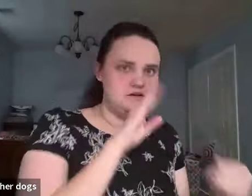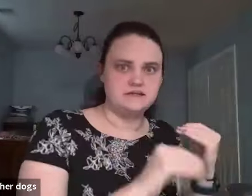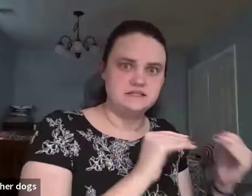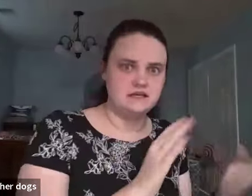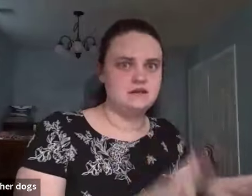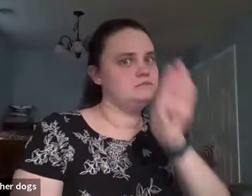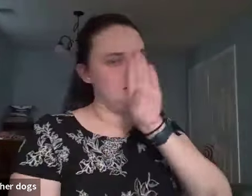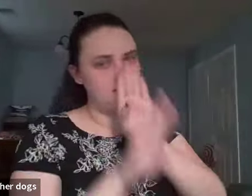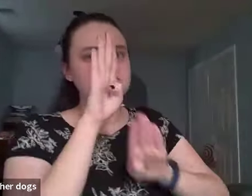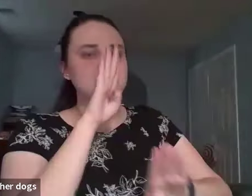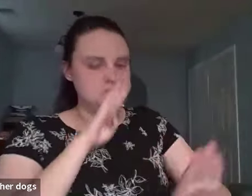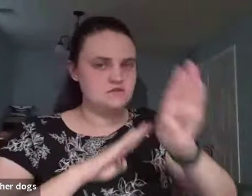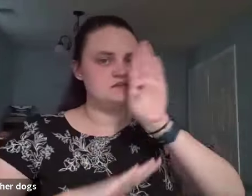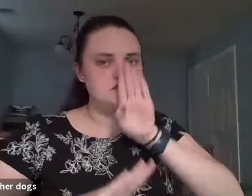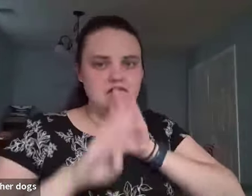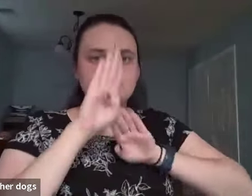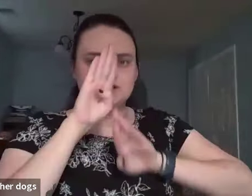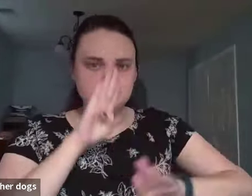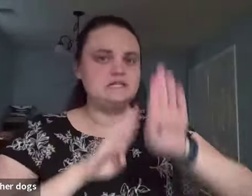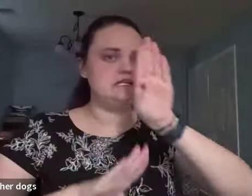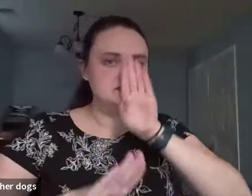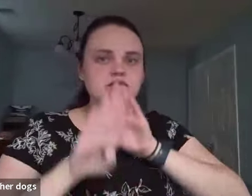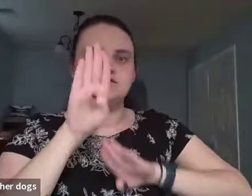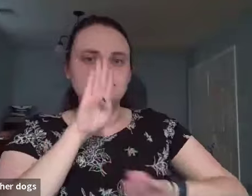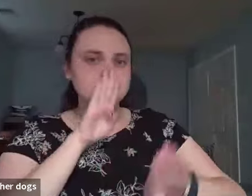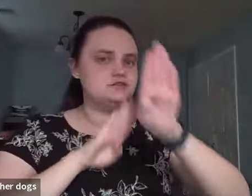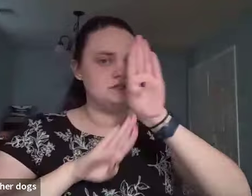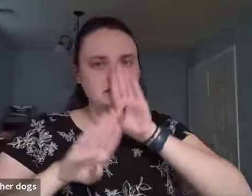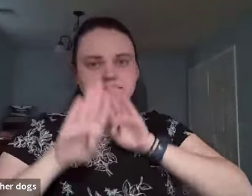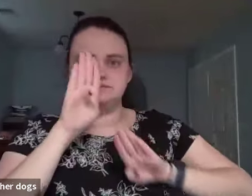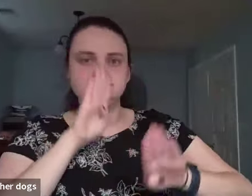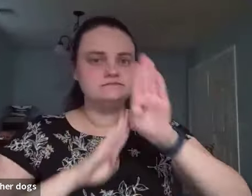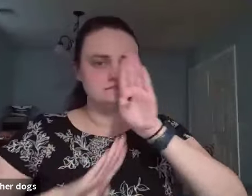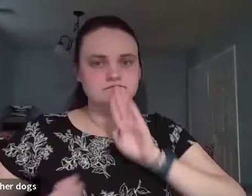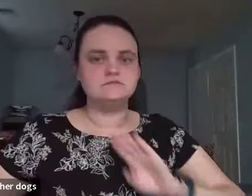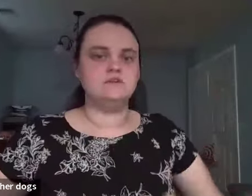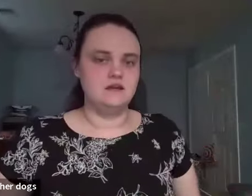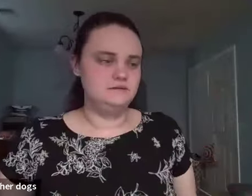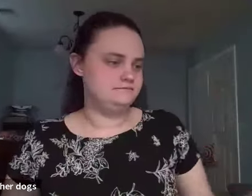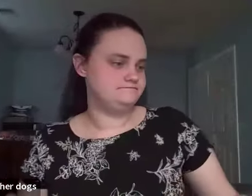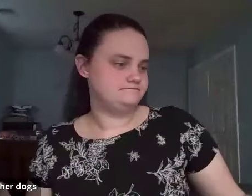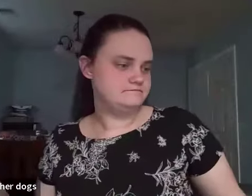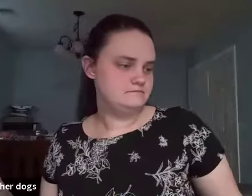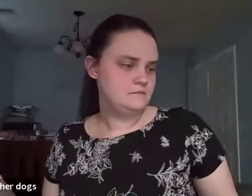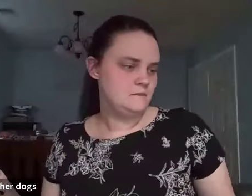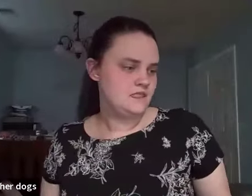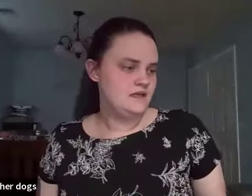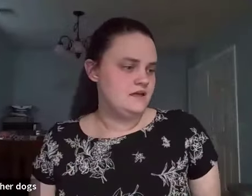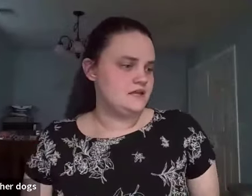gotta fix it again. Bump. So that's where that frustrated, frustrated. Okay. The